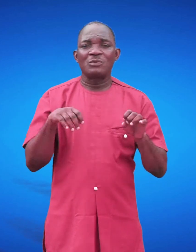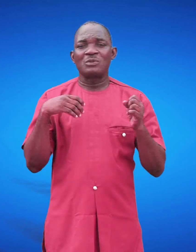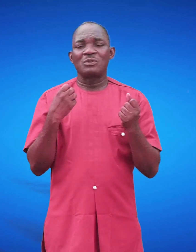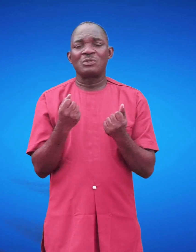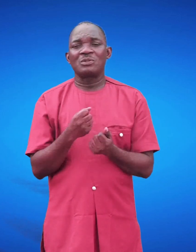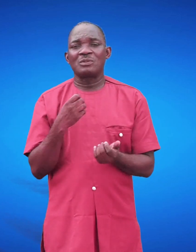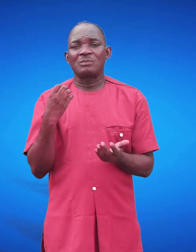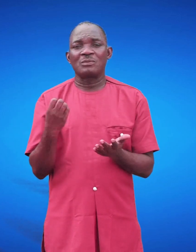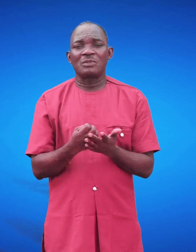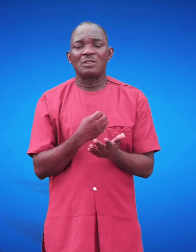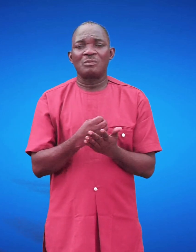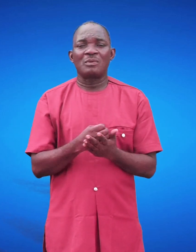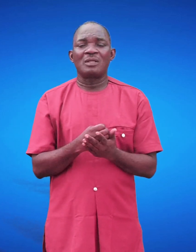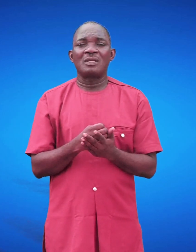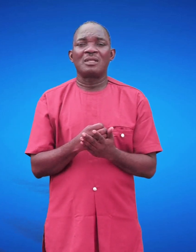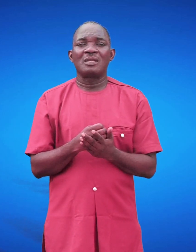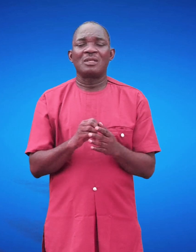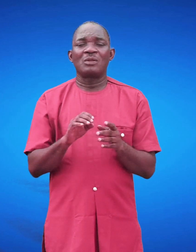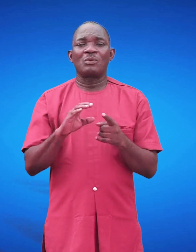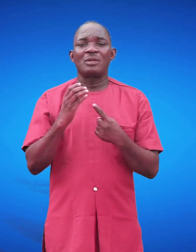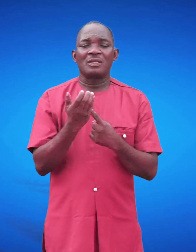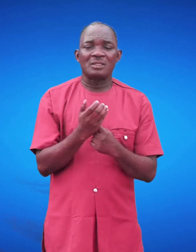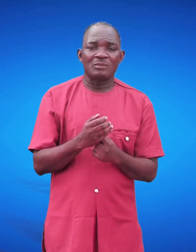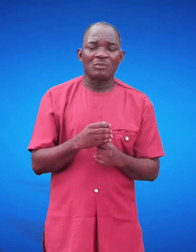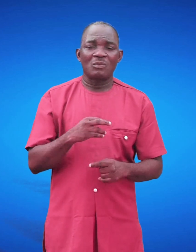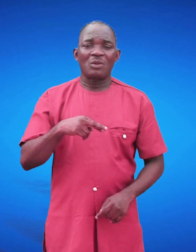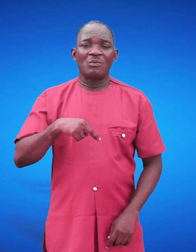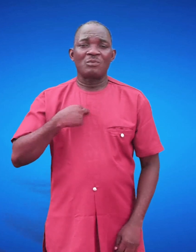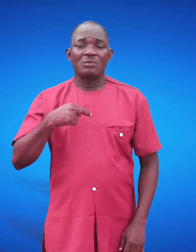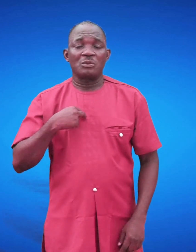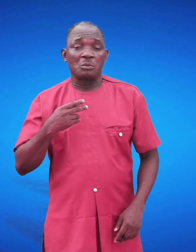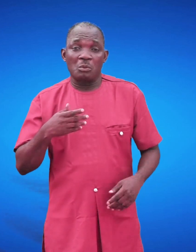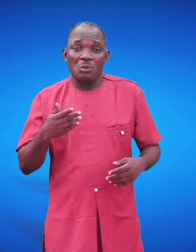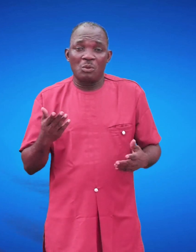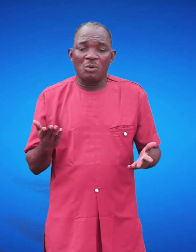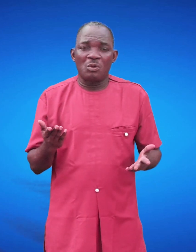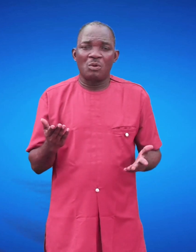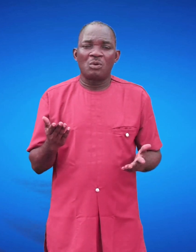socio-economic status, religion, or ethnicity.